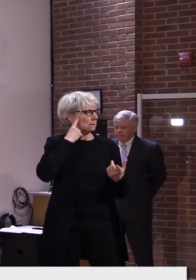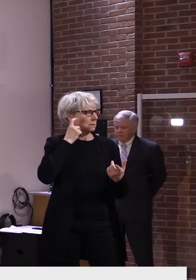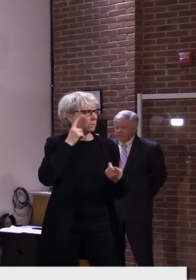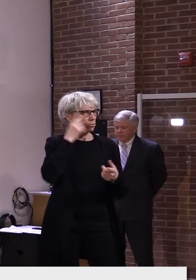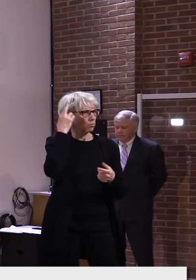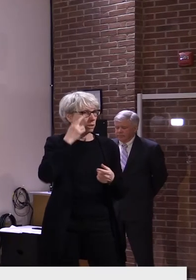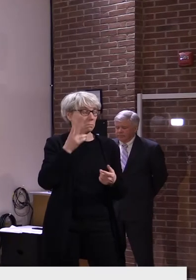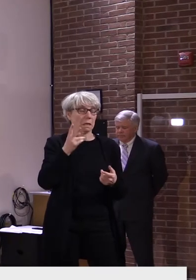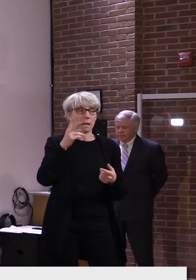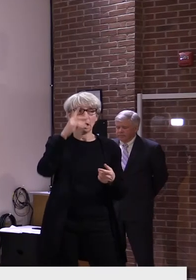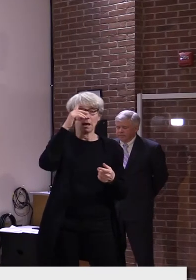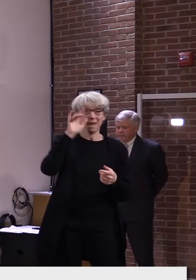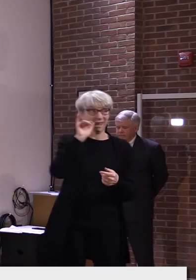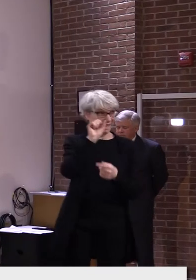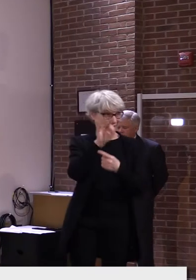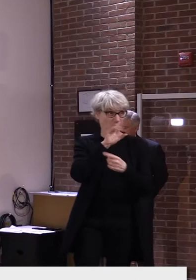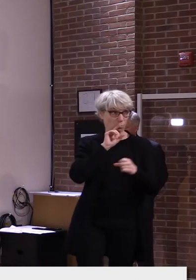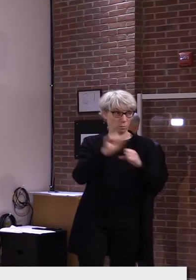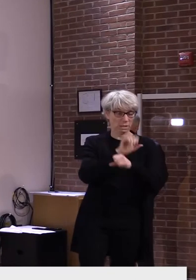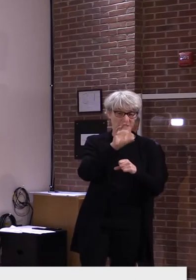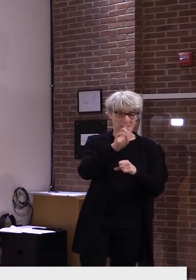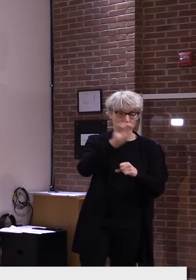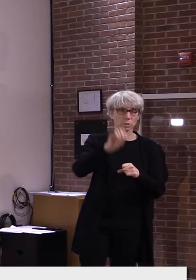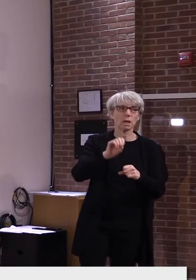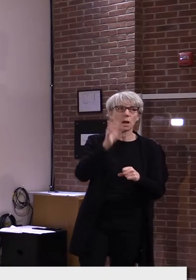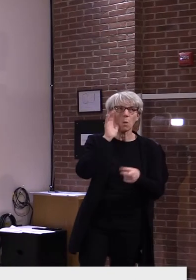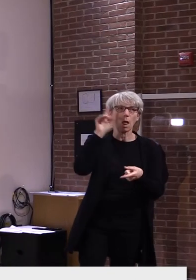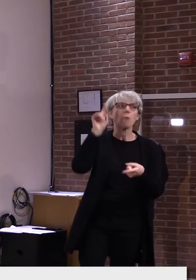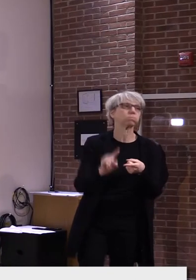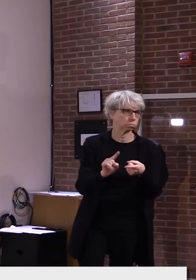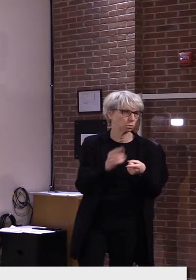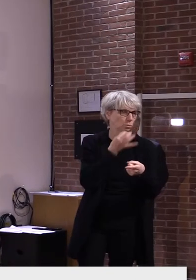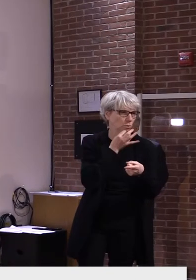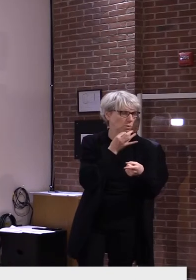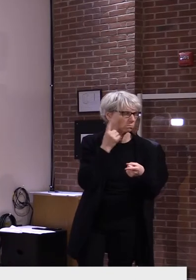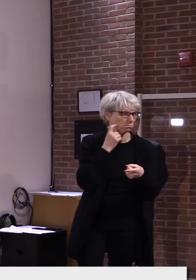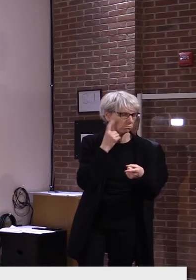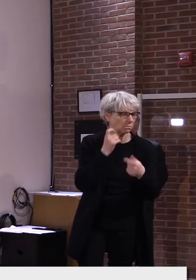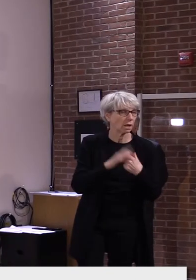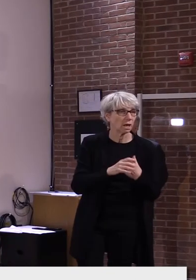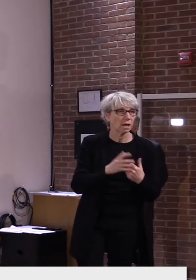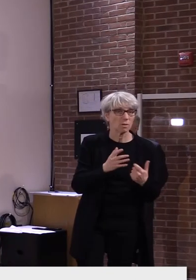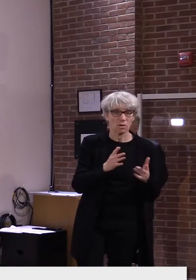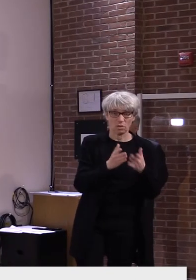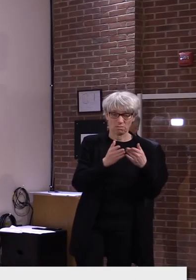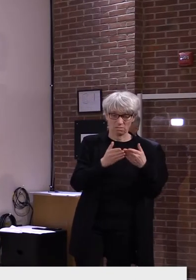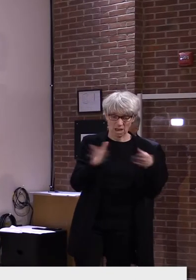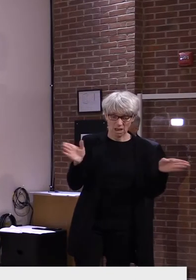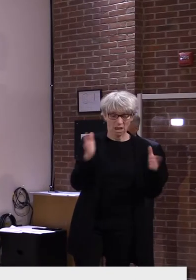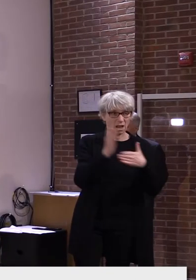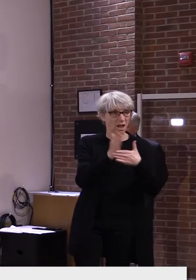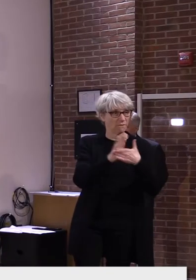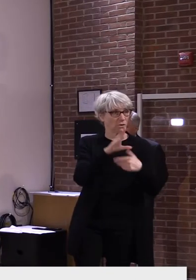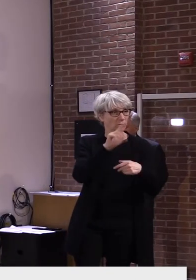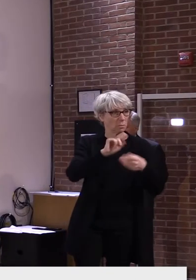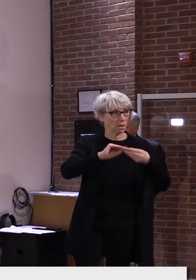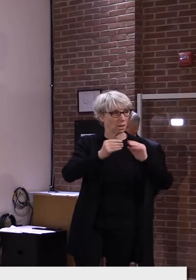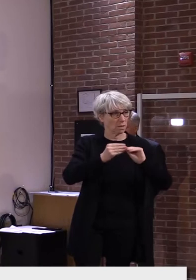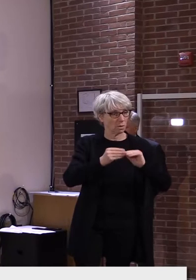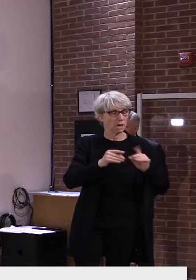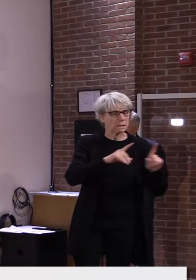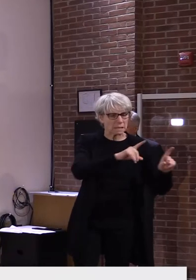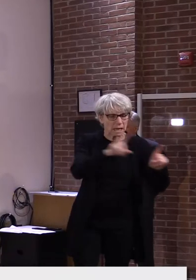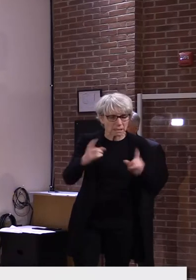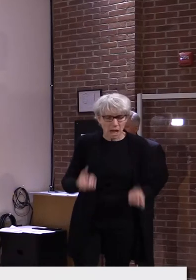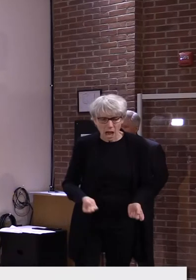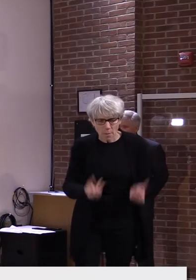come significantly down, since the whole state now in aggregate is below 1% positivity. I'm going